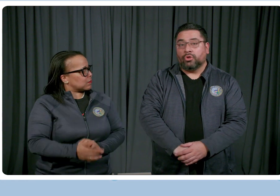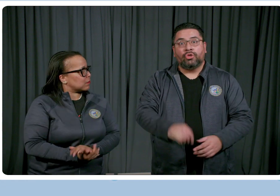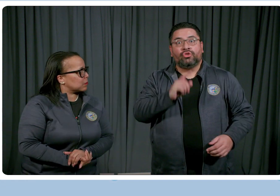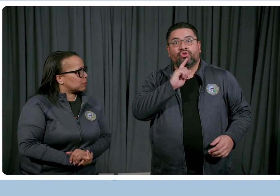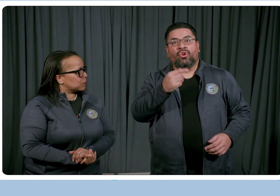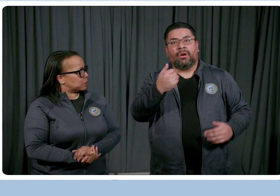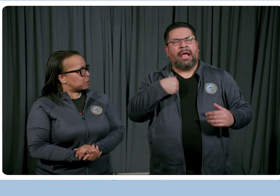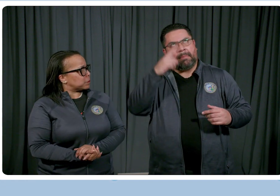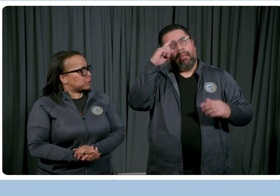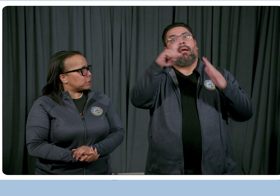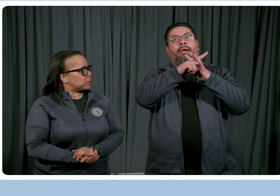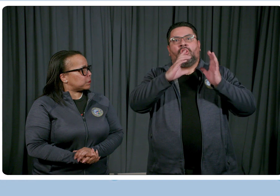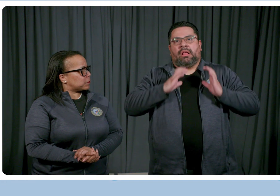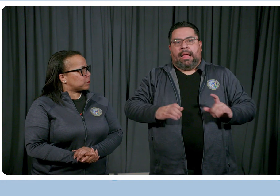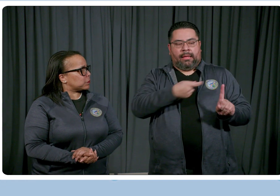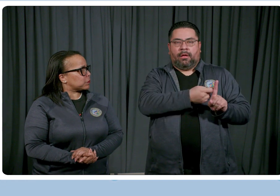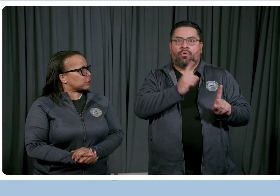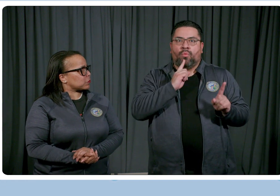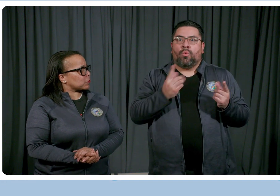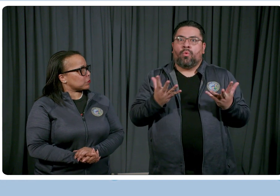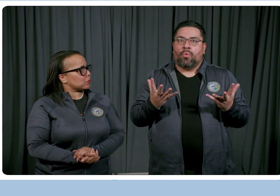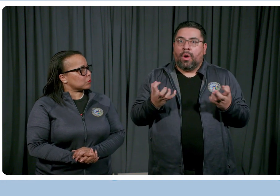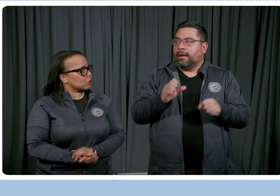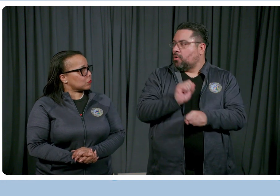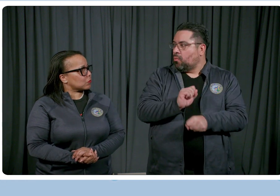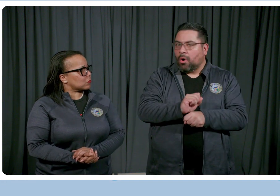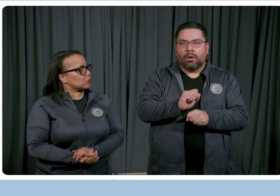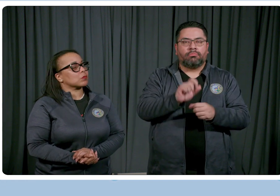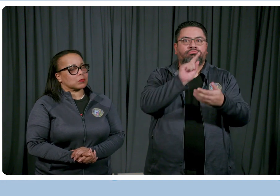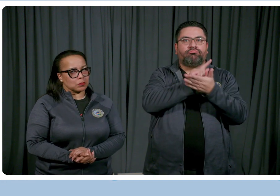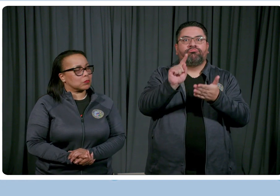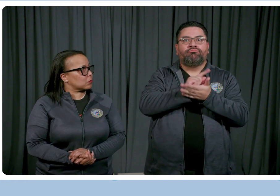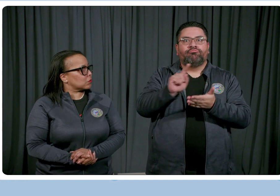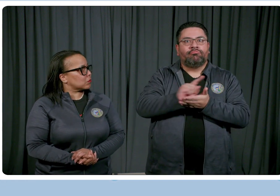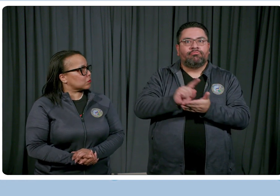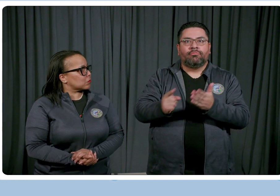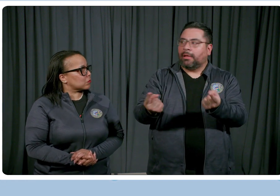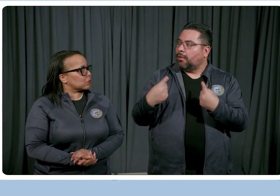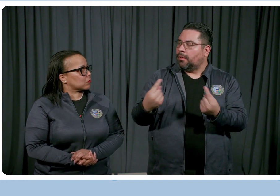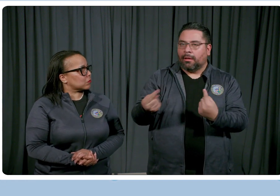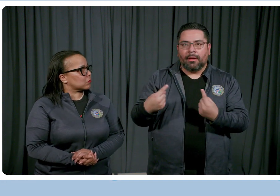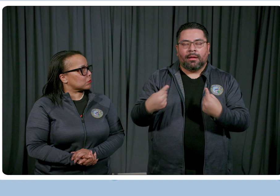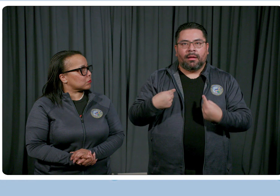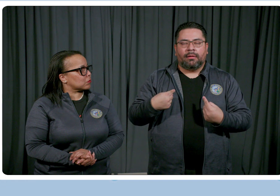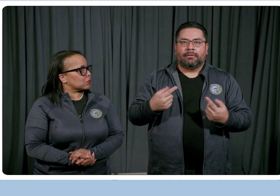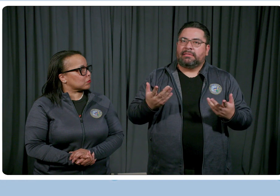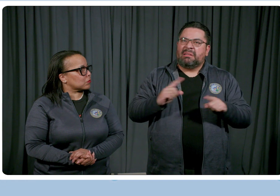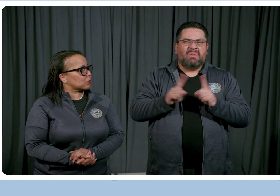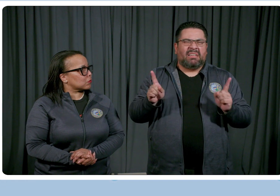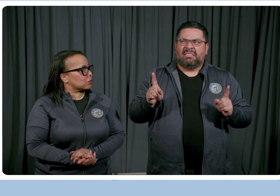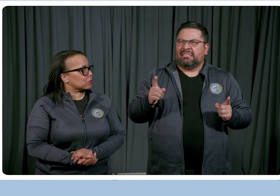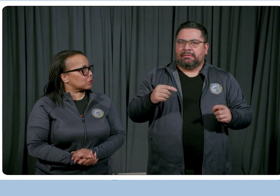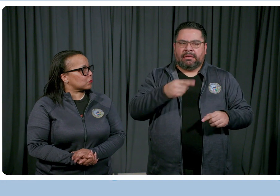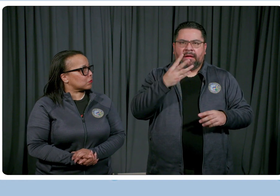sure. I actually have a client who really wanted to work, was showing up at my office almost every week we were